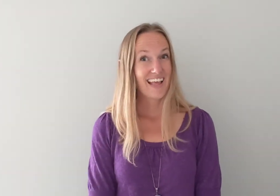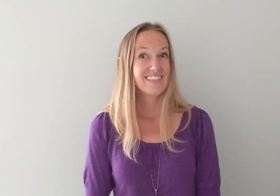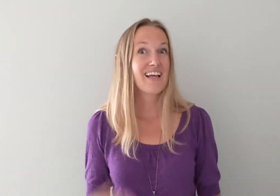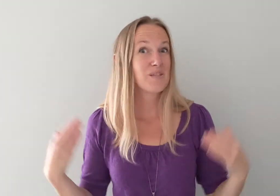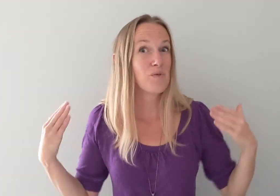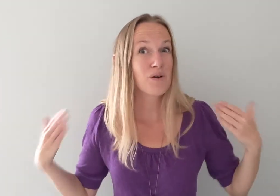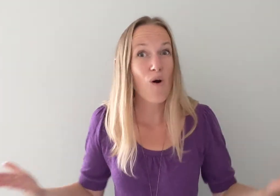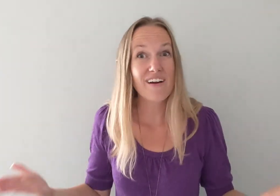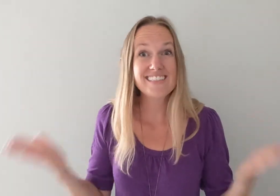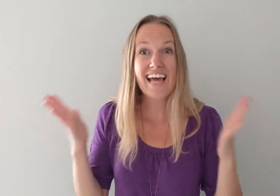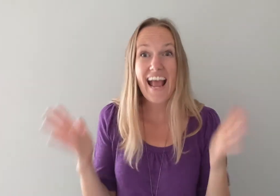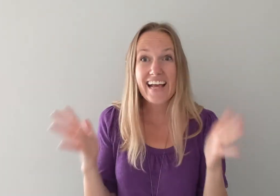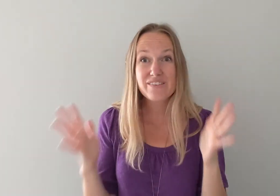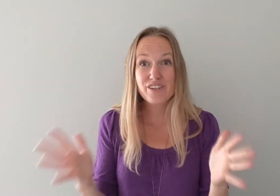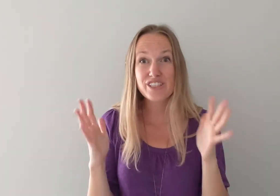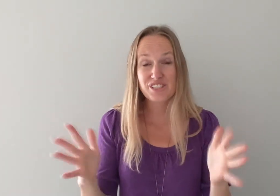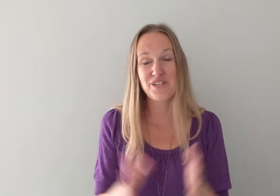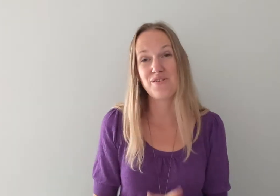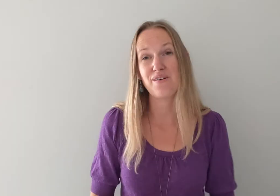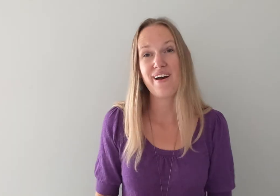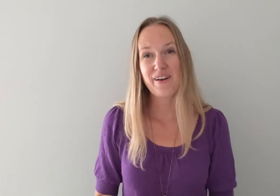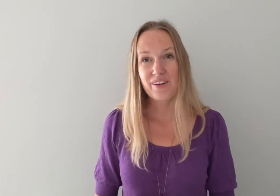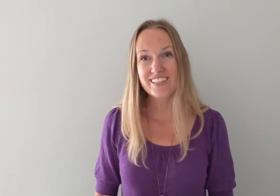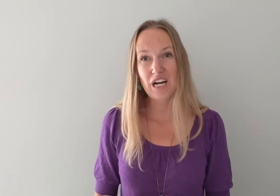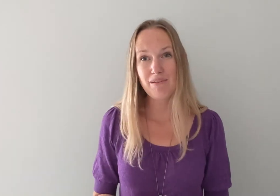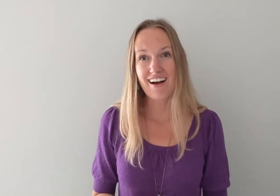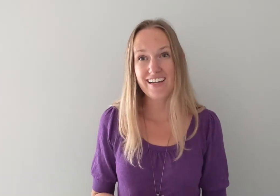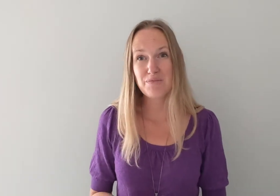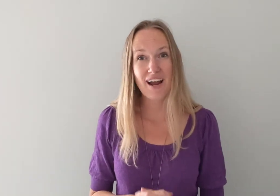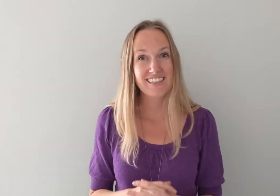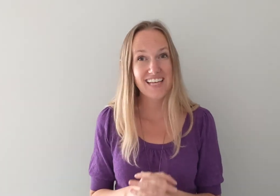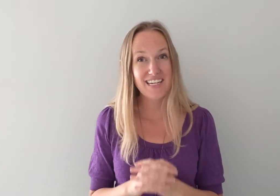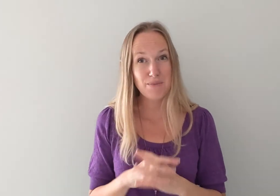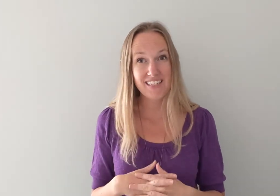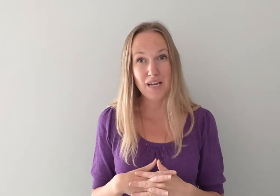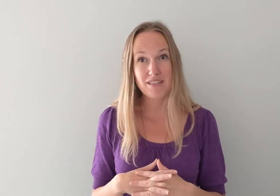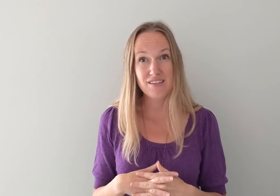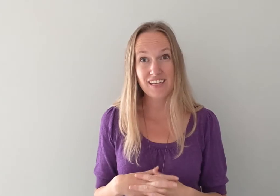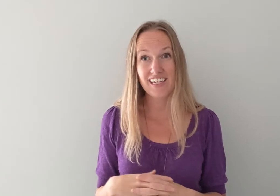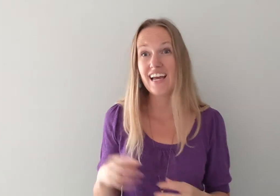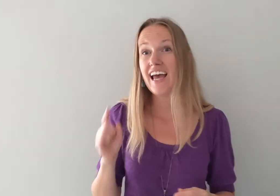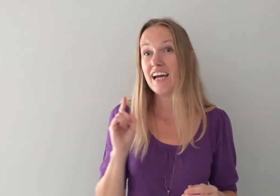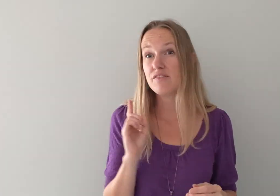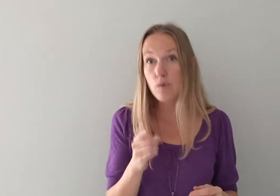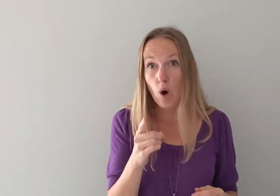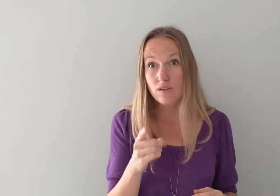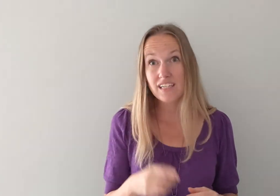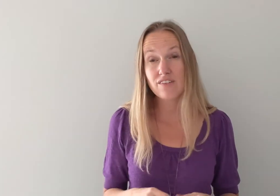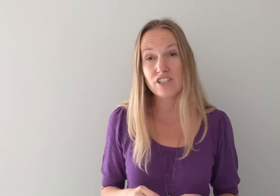So that's both the chorus and verse 2. Great job, guys. Practice that as many times as you need. And if you only need verse